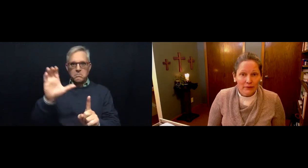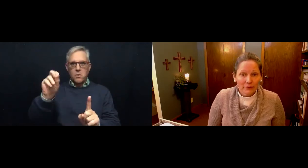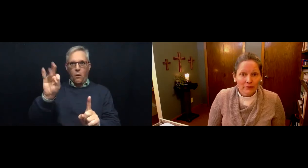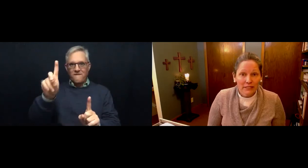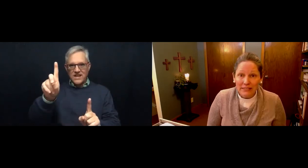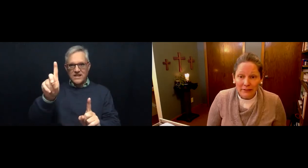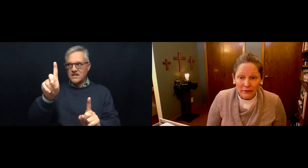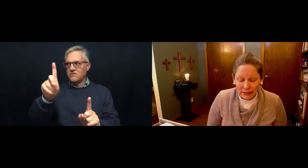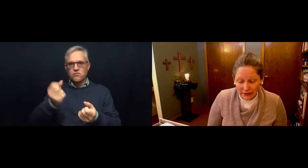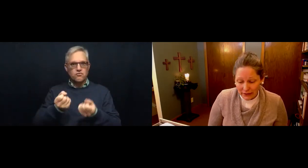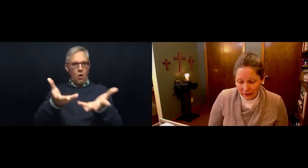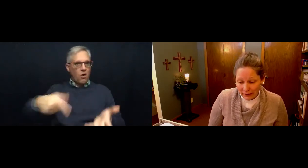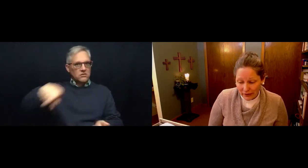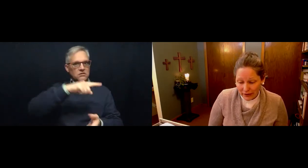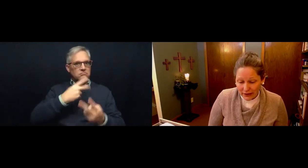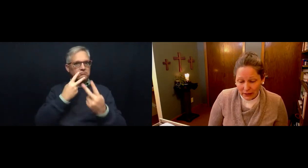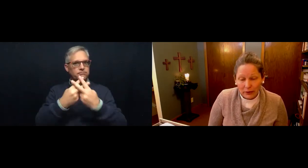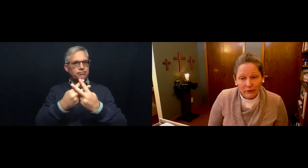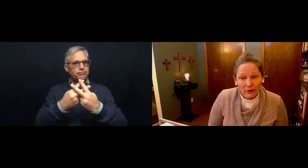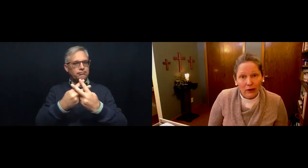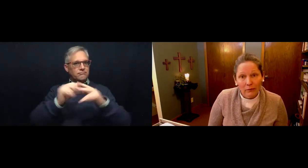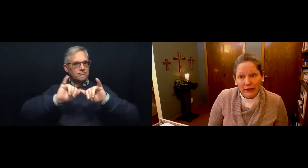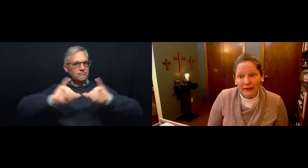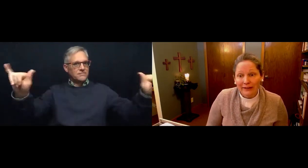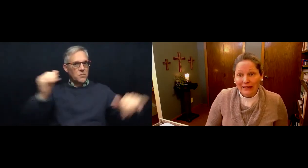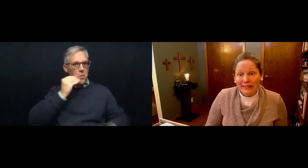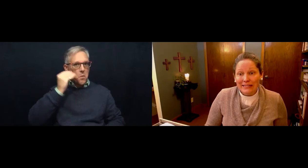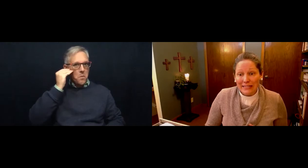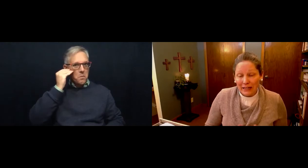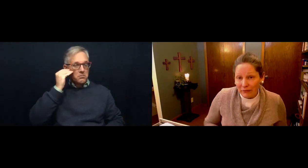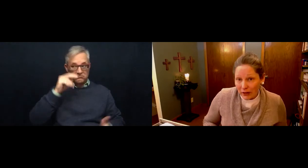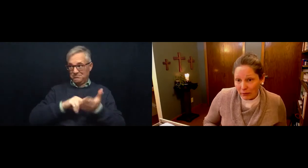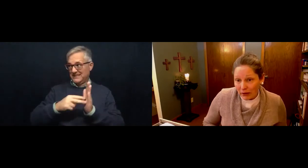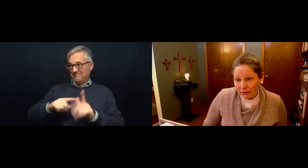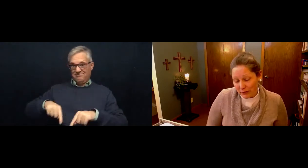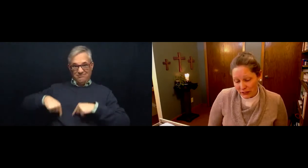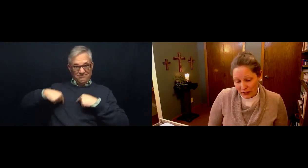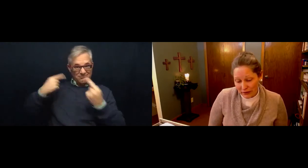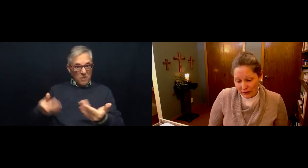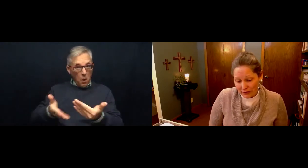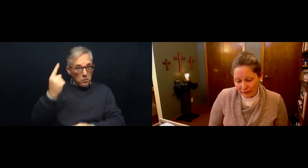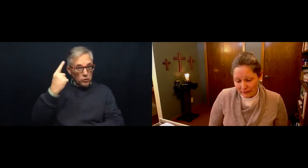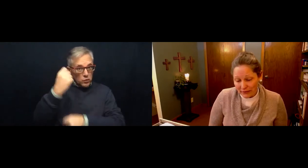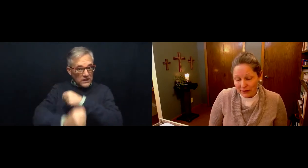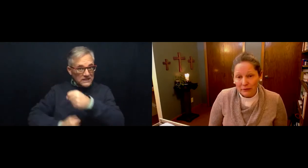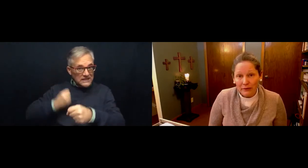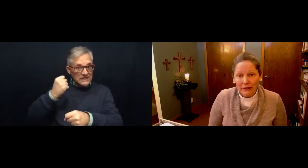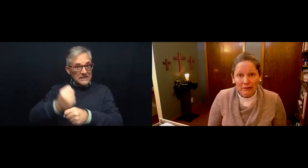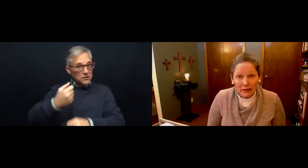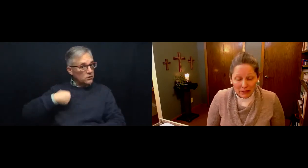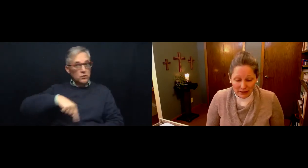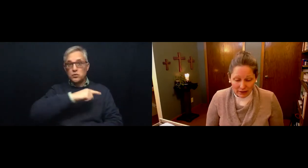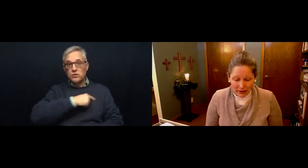And so it's nearly a year that we've all been staying far apart from each other,